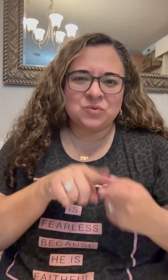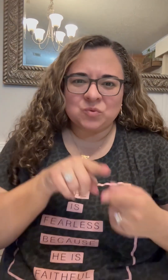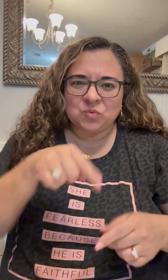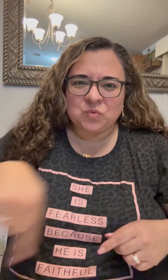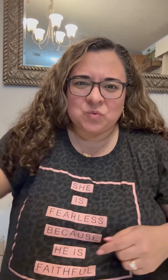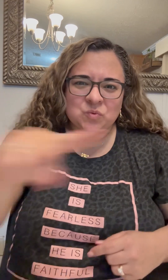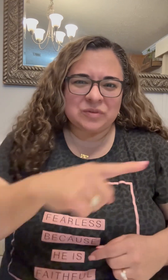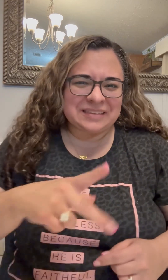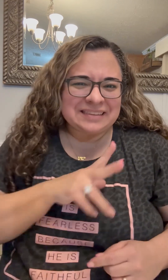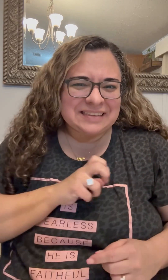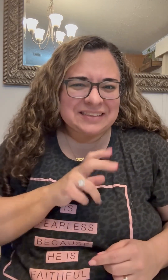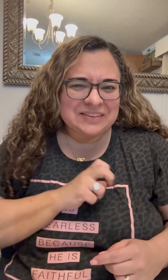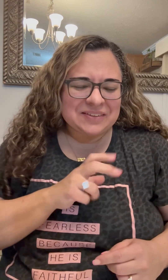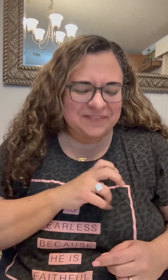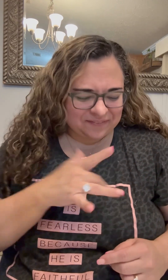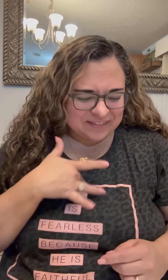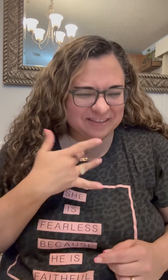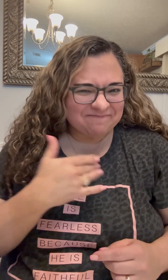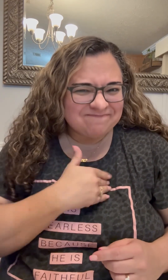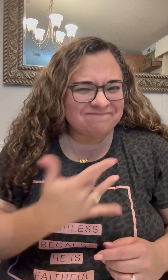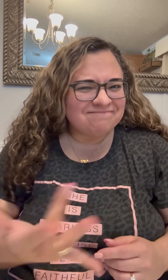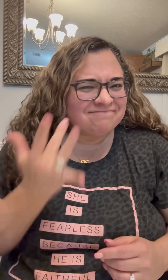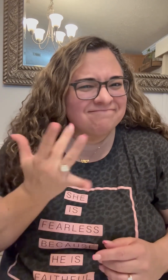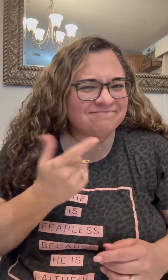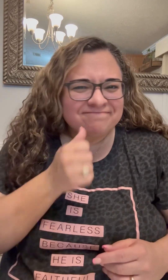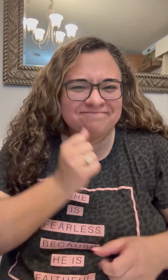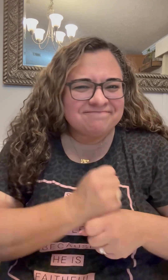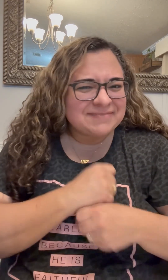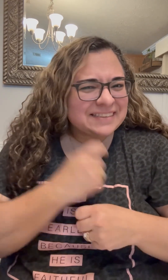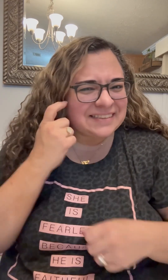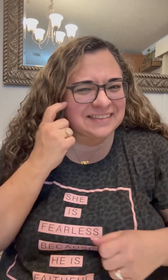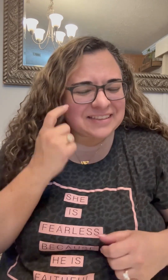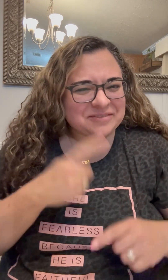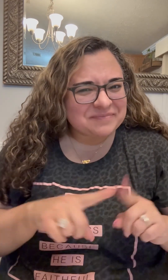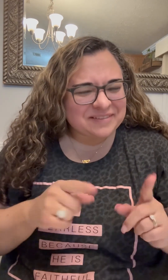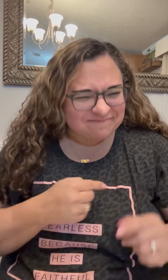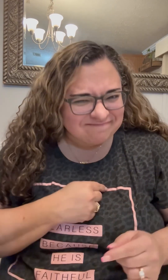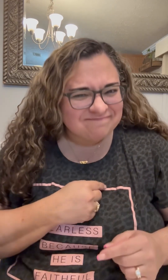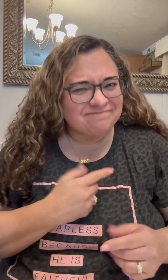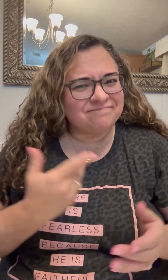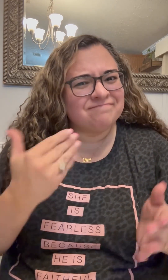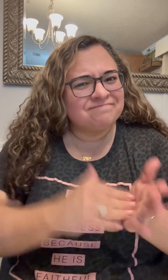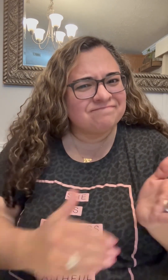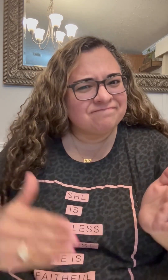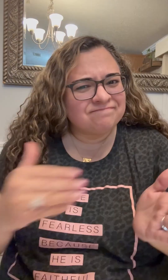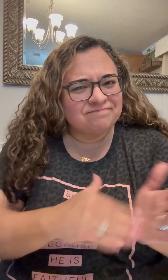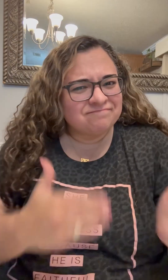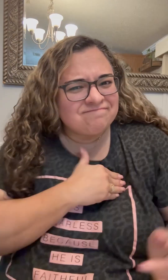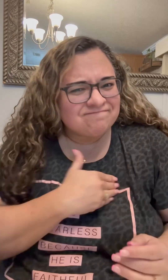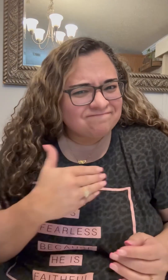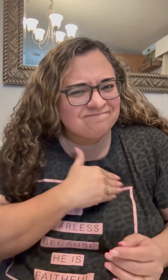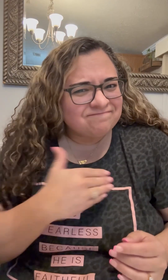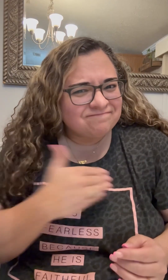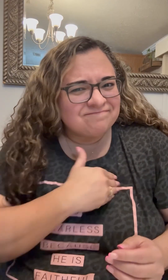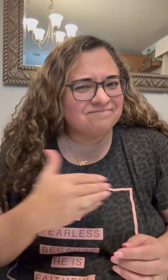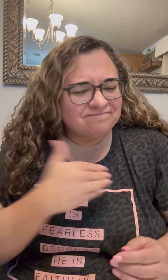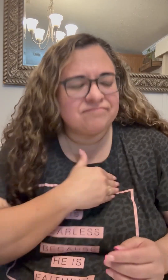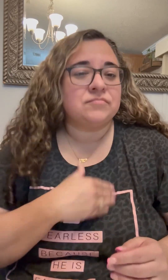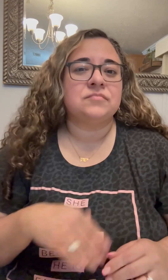of listening to God's voice. When you feel that nudge in your heart, even though it may not make sense, you have this